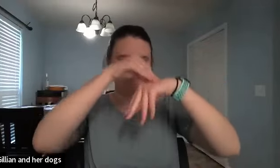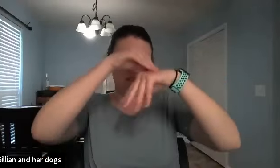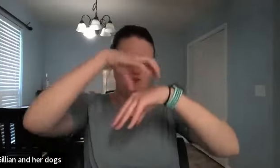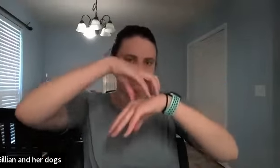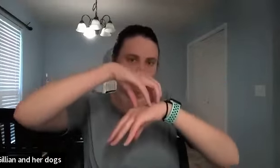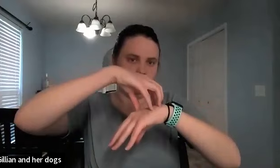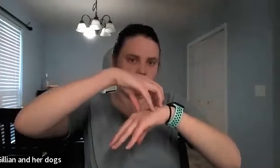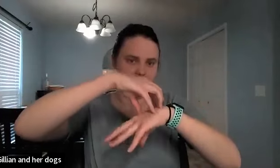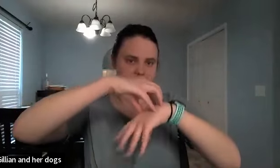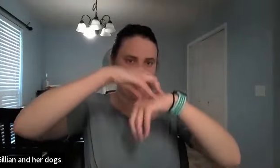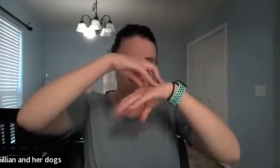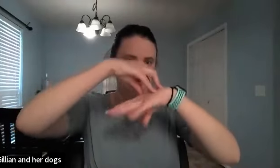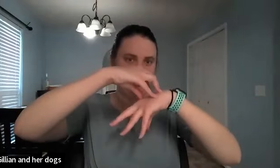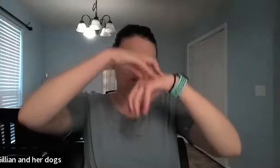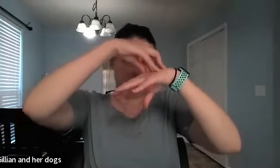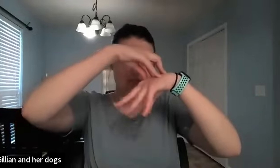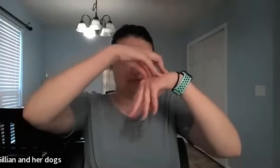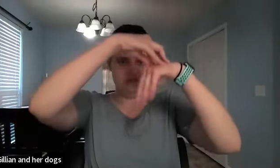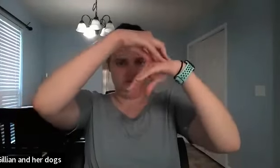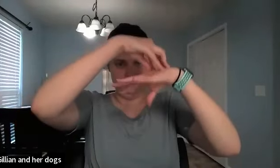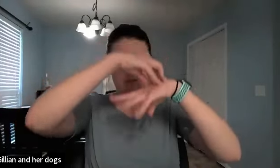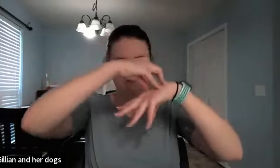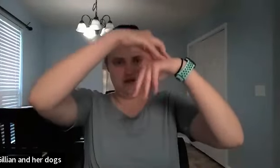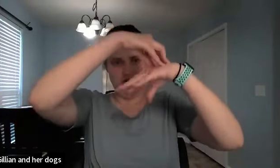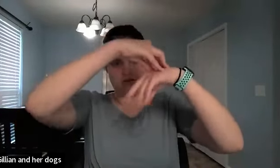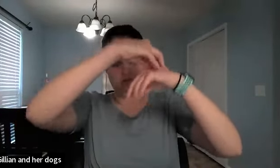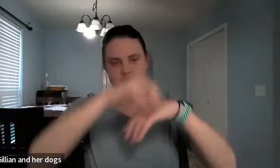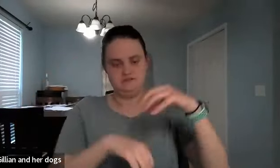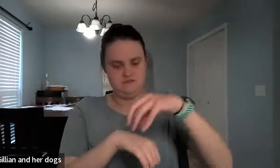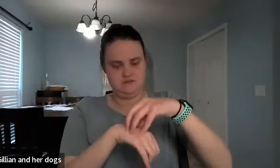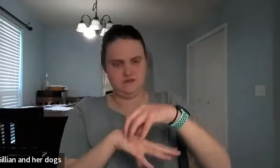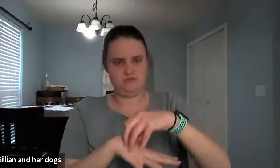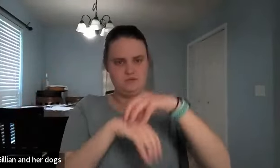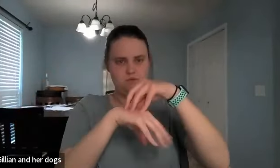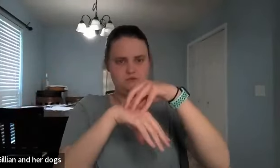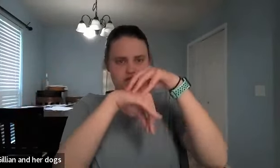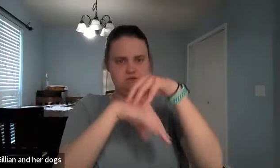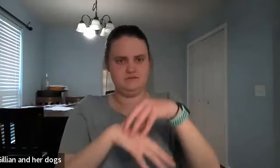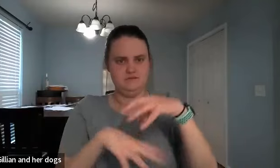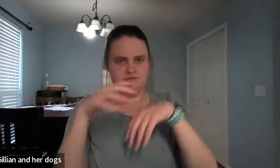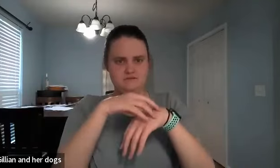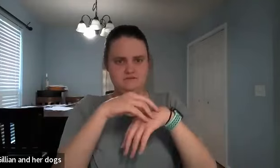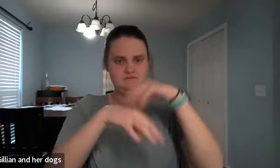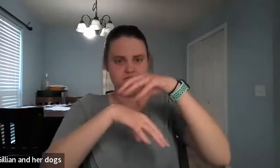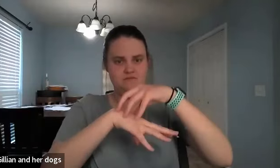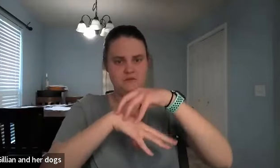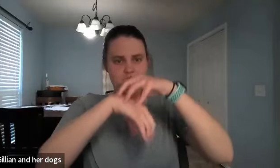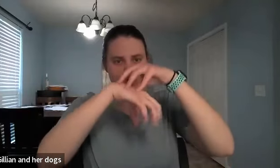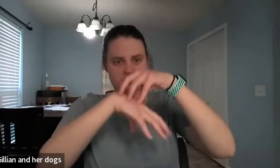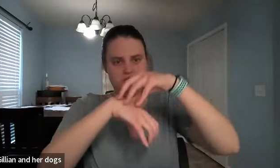octopus with a little ball on its head. Octopus. I'm trying to remember which way I do it. Octopus. So it's